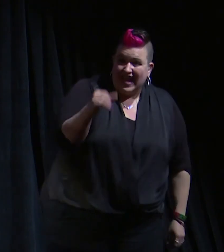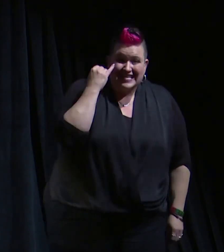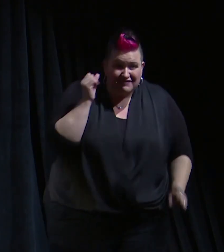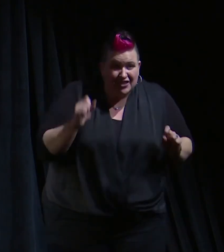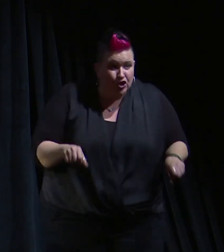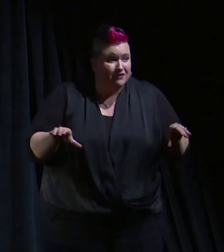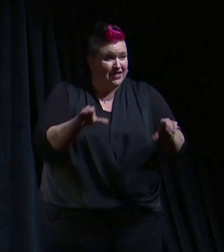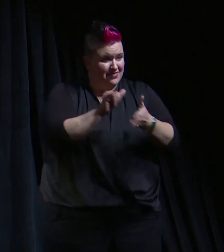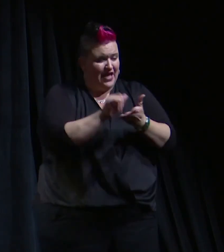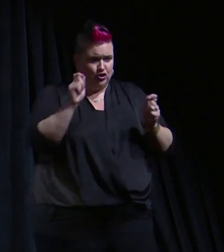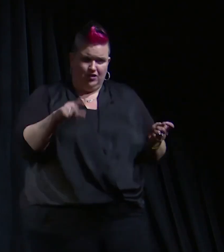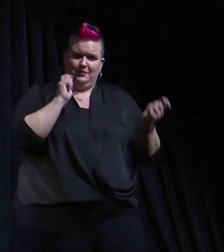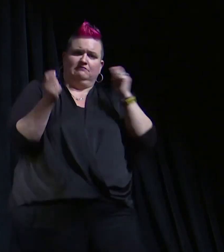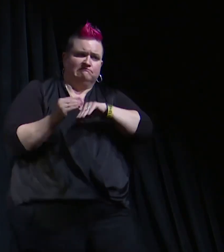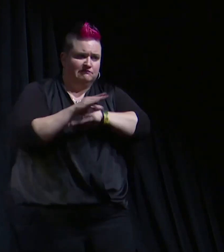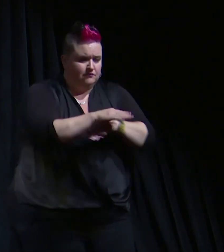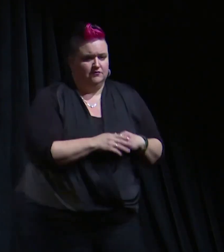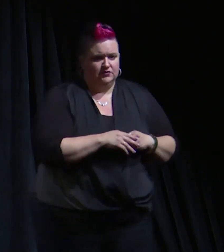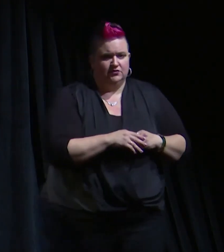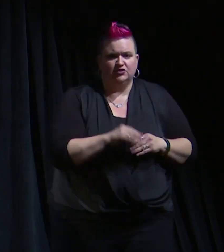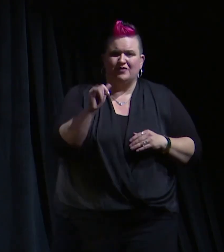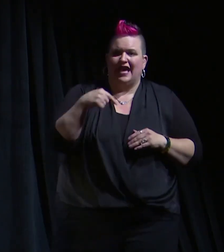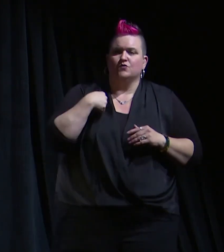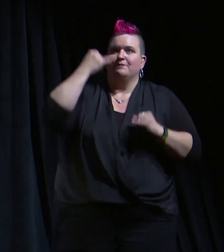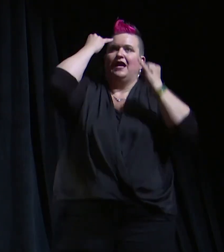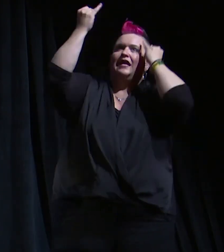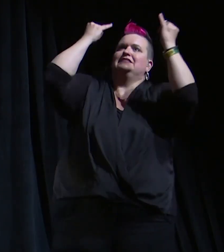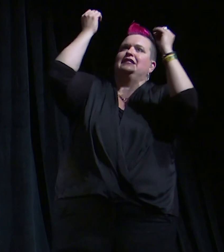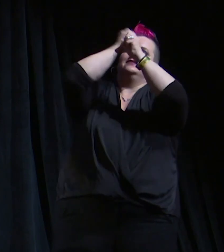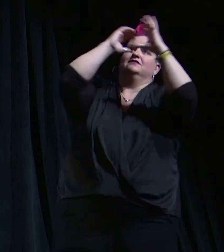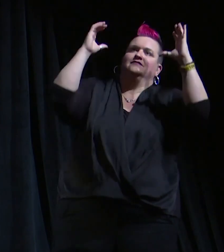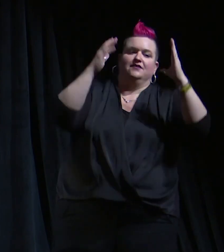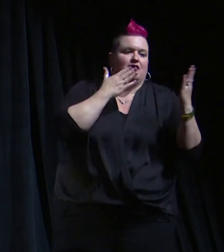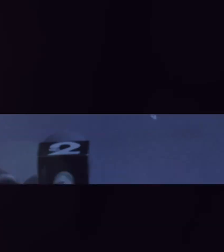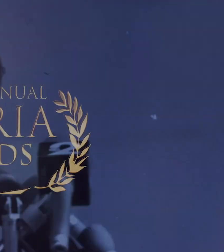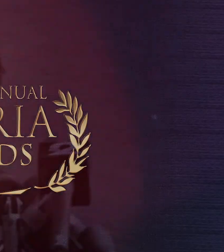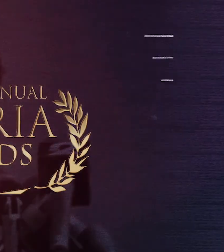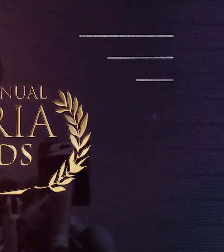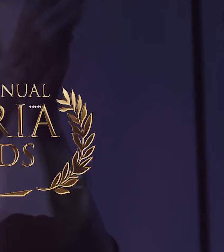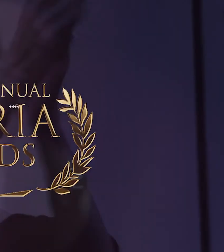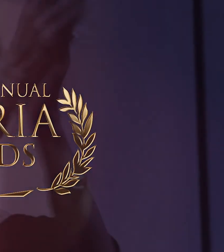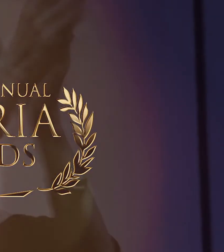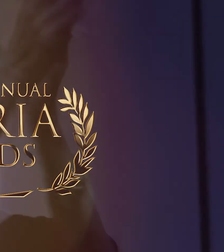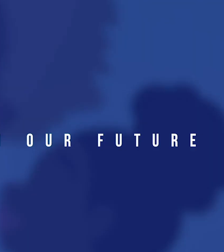so transformational. So these are the kinds of things I fantasize about. And thank you so much.